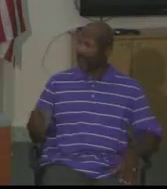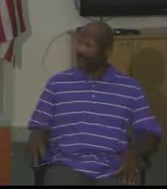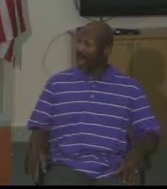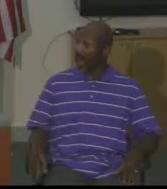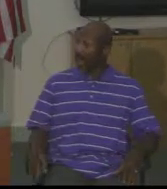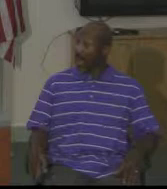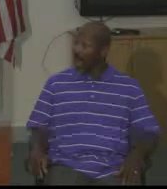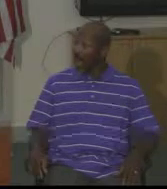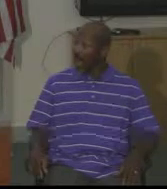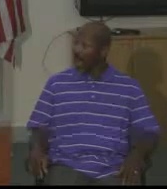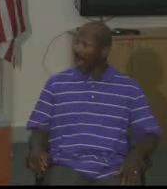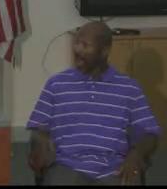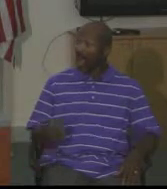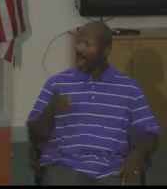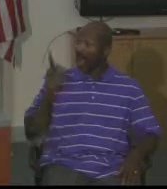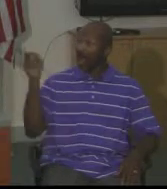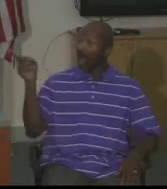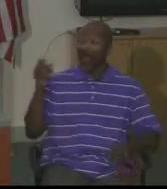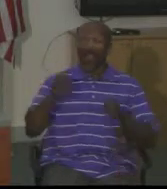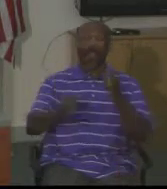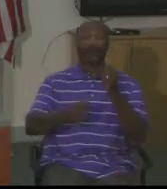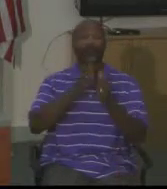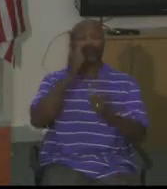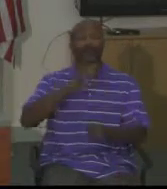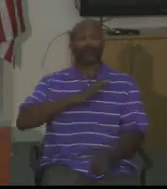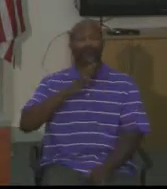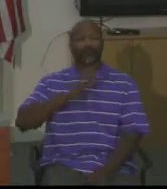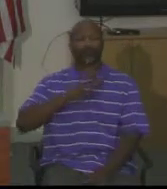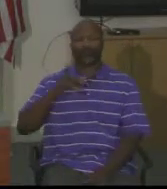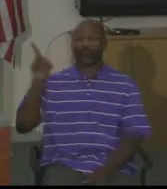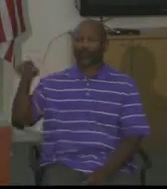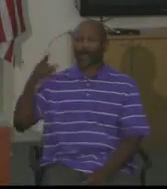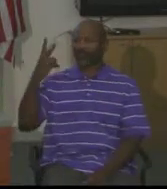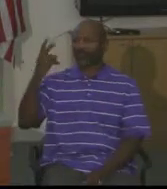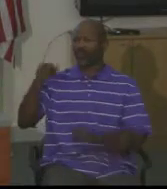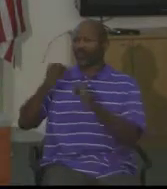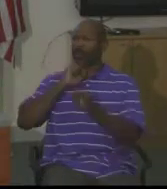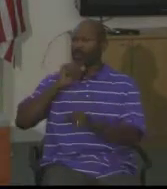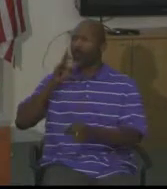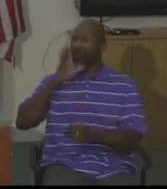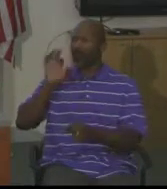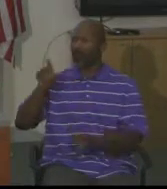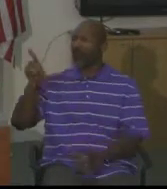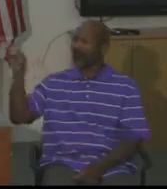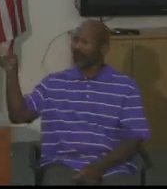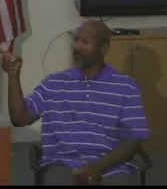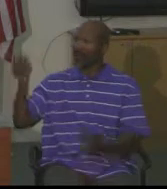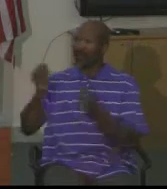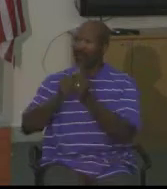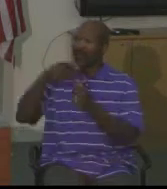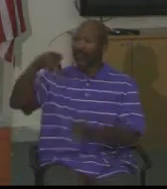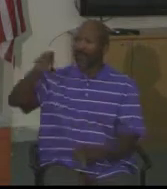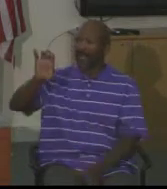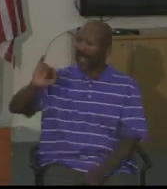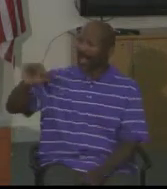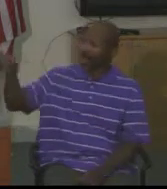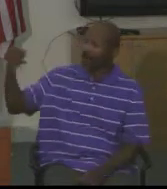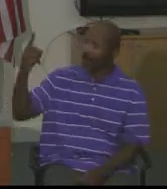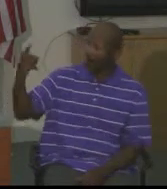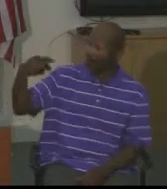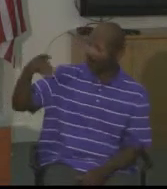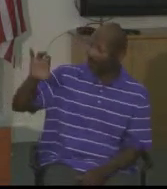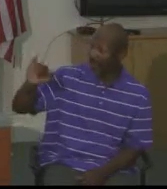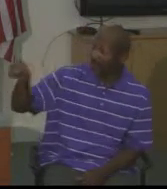Of all these motherboards, this is probably the most modern one. This is probably a 2-year-old motherboard. This actually had one